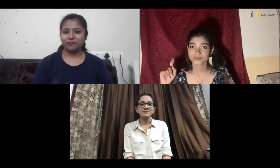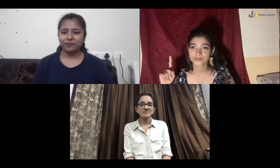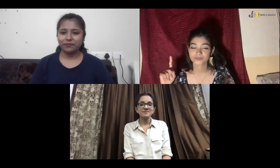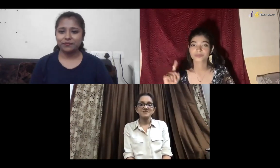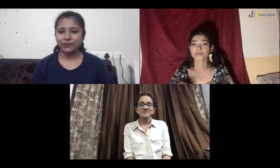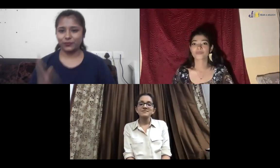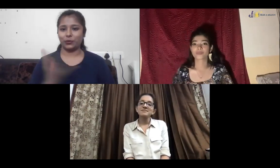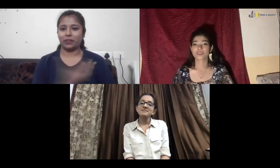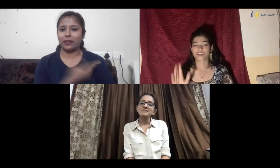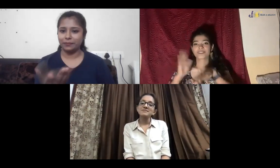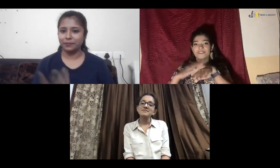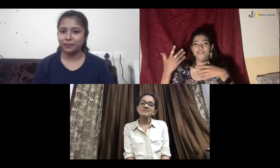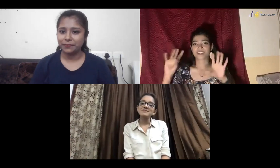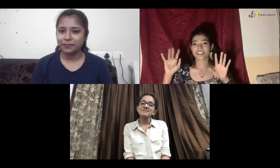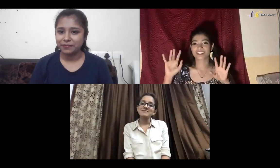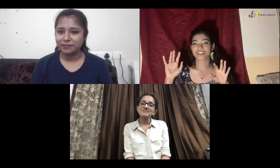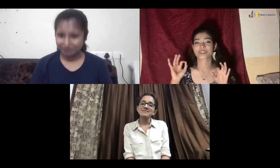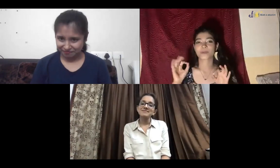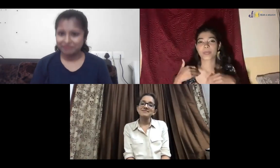this opinion, both?